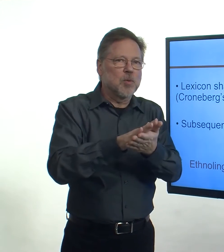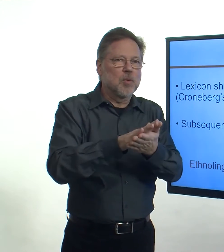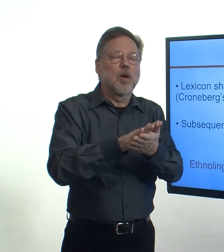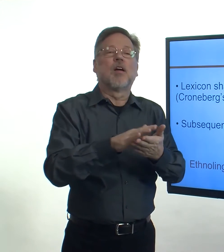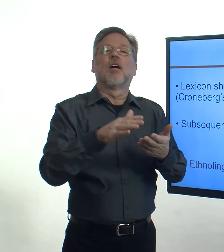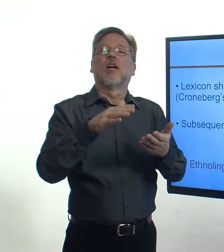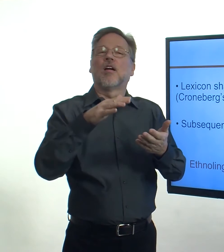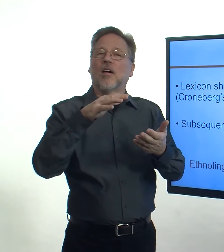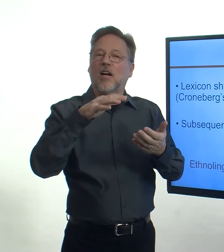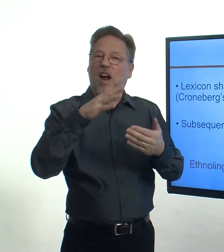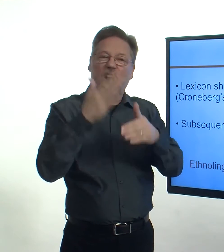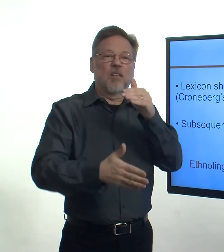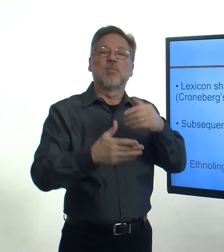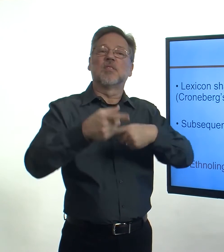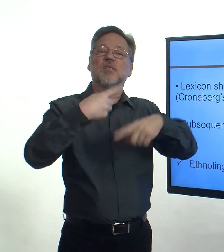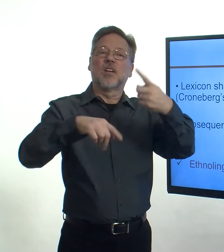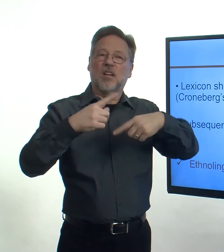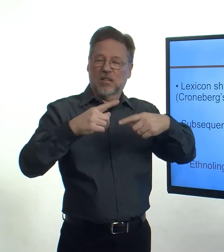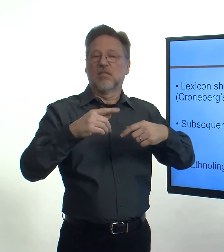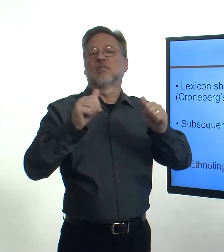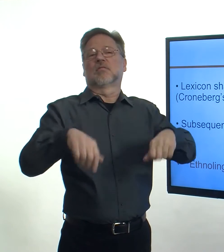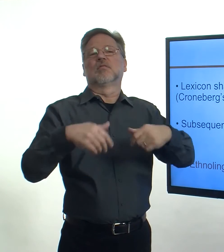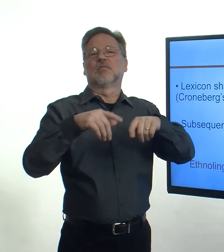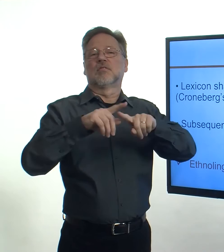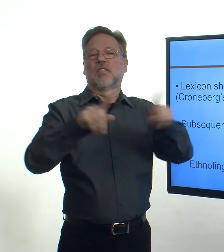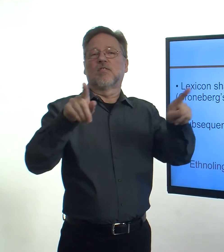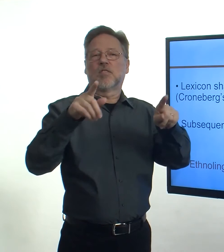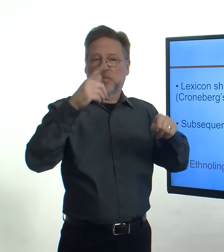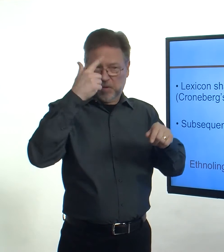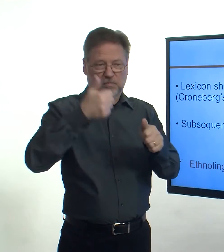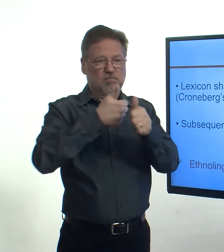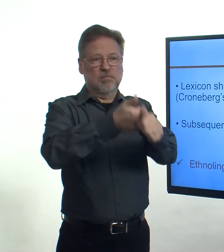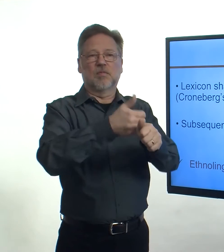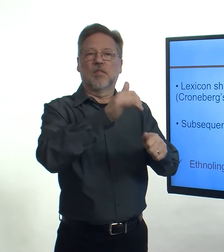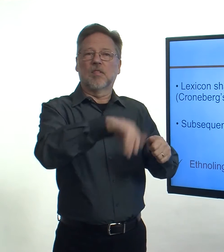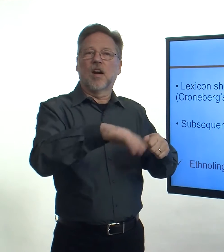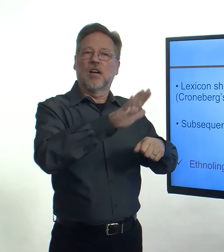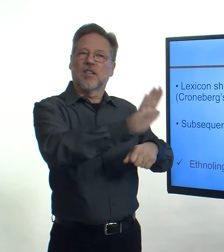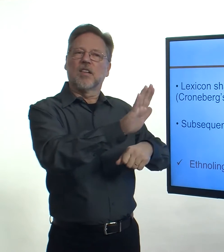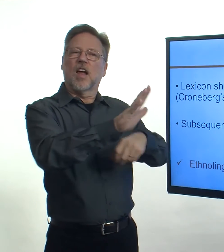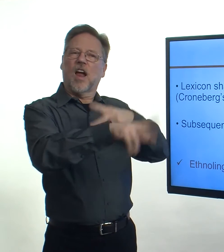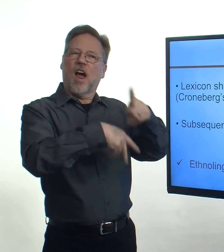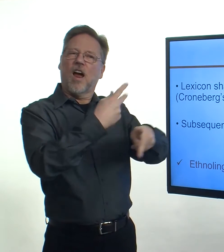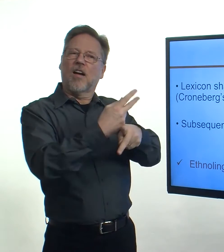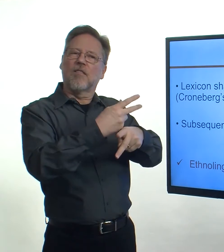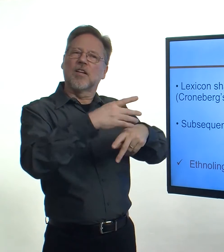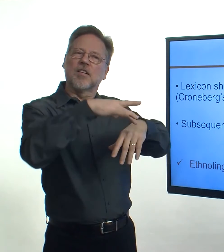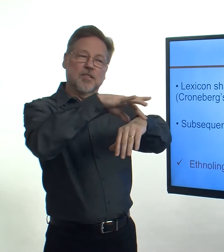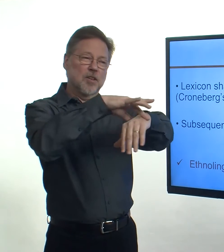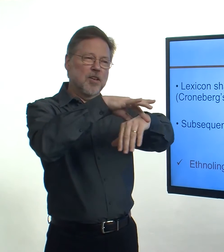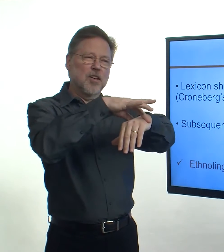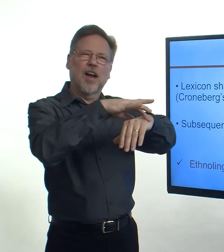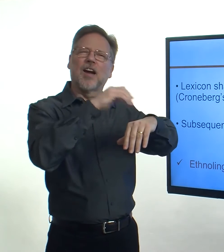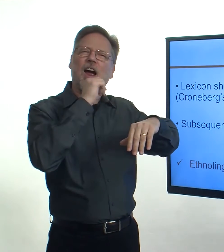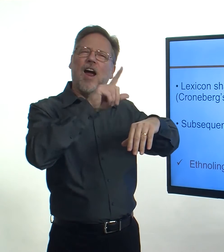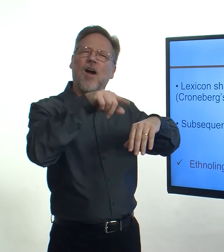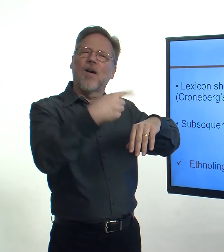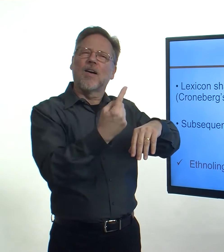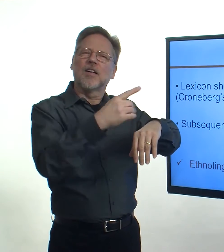schools. As a result, they sign differently because of these geographic boundaries, which are not only physical, but